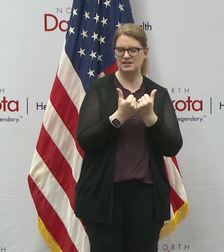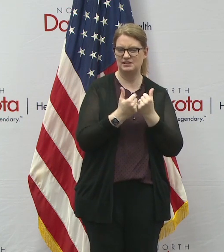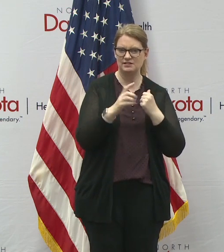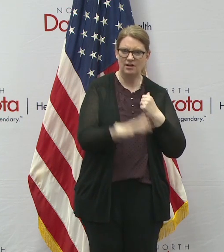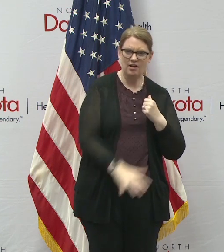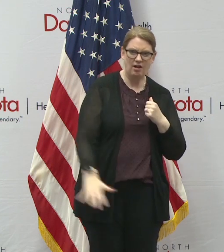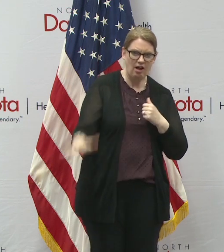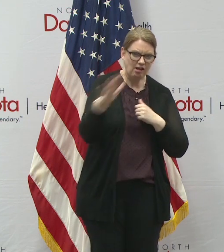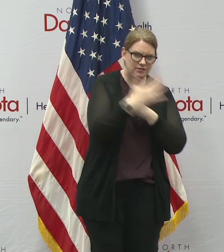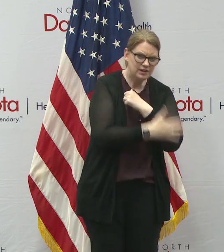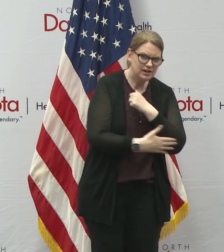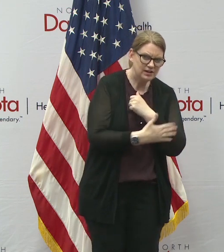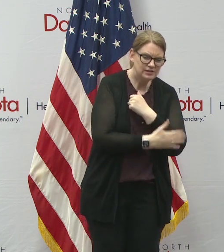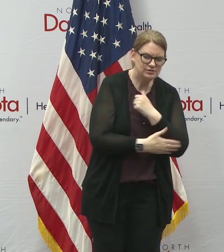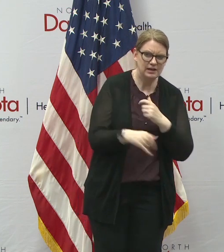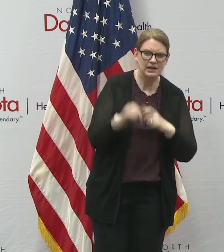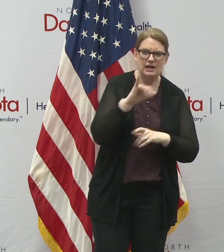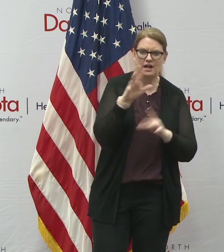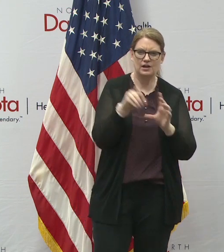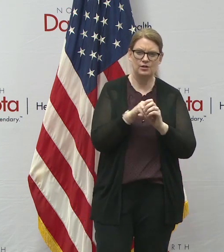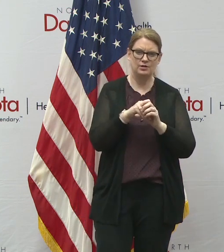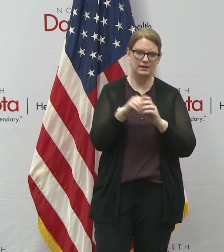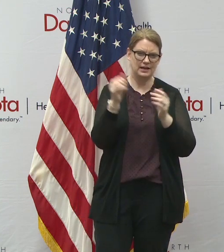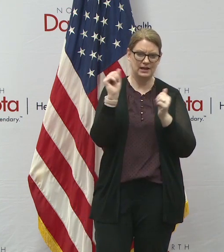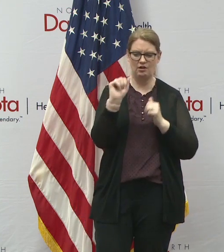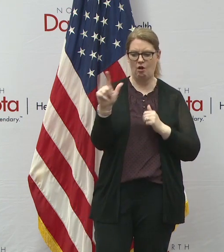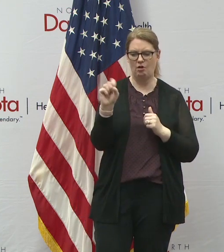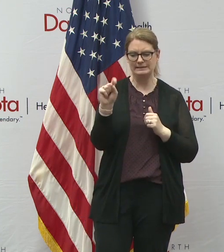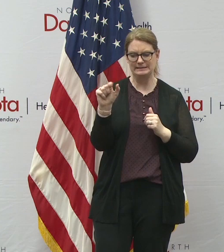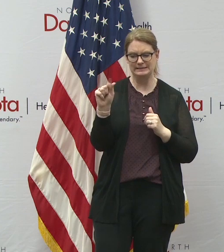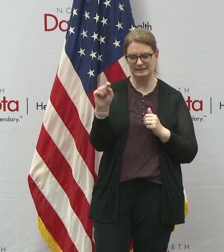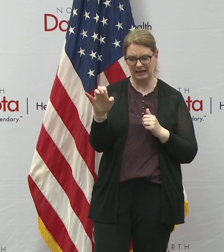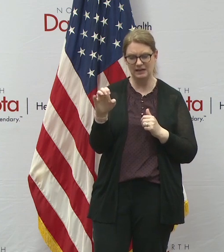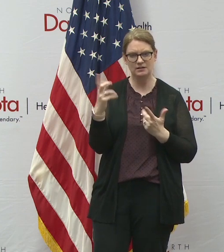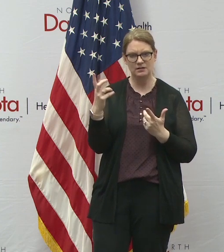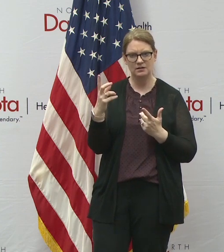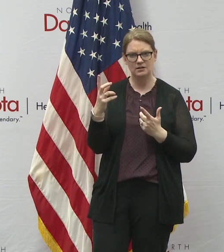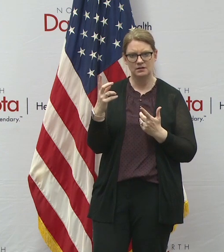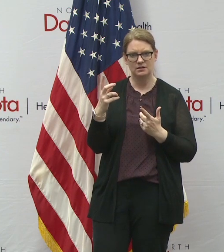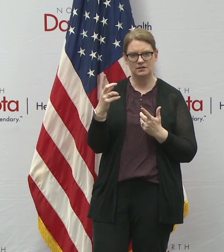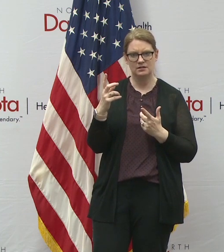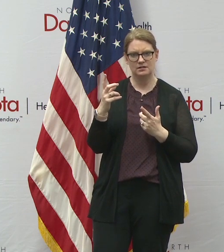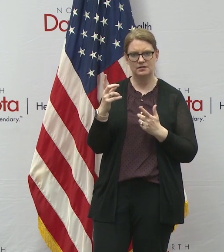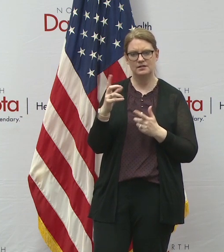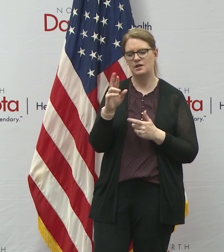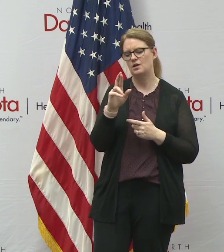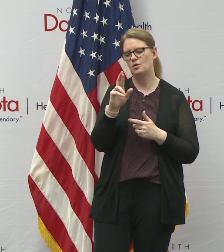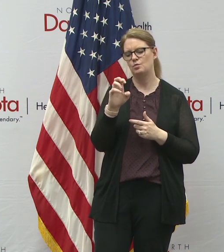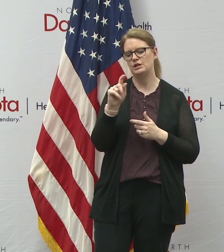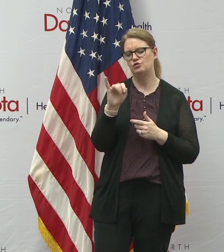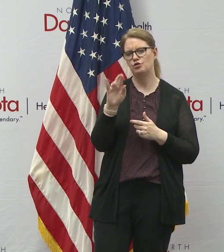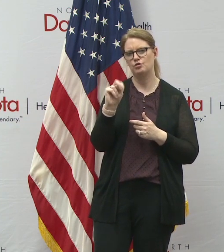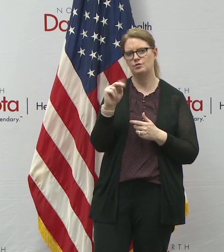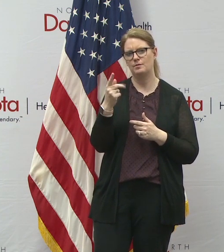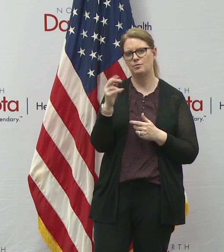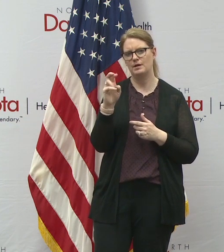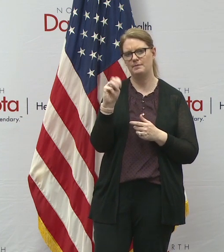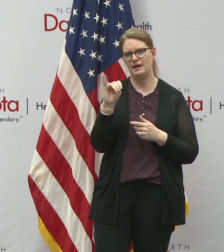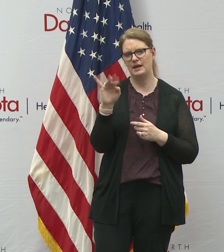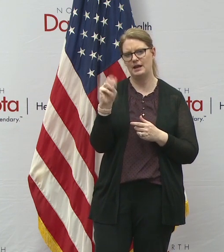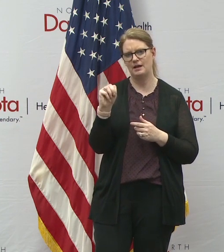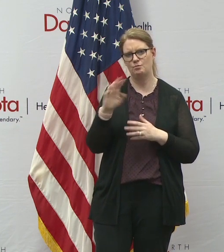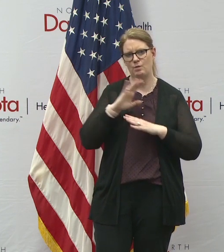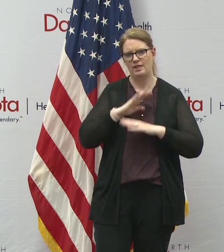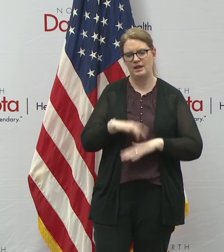the country, including Allstate and others, are return of premium relief fund, American Family